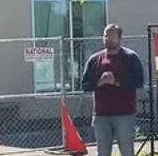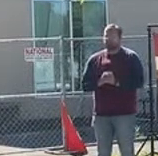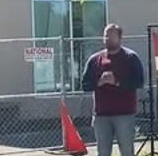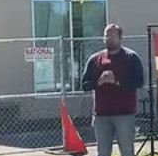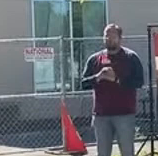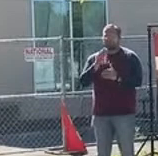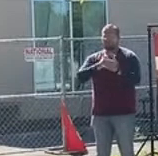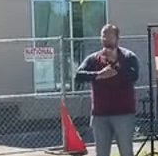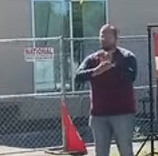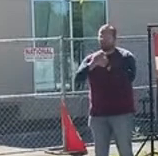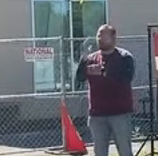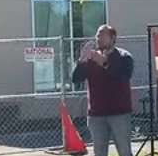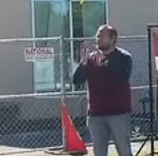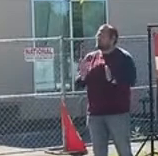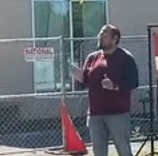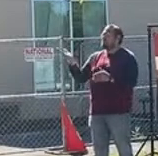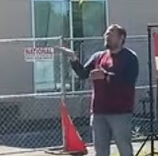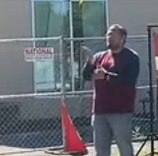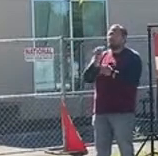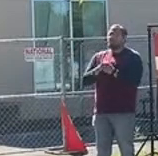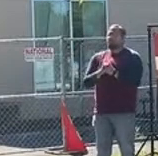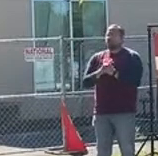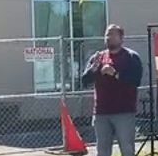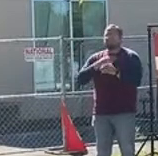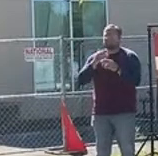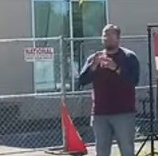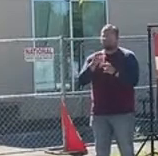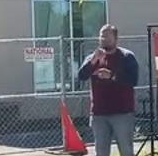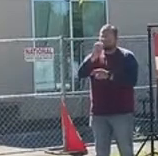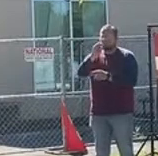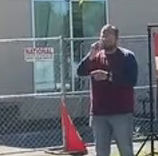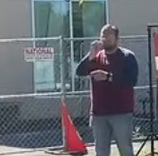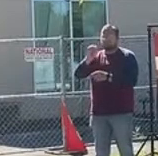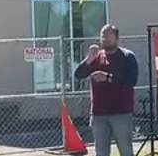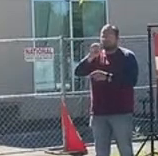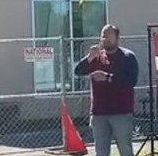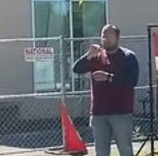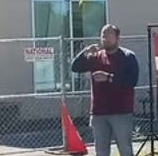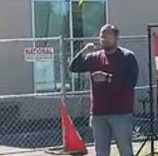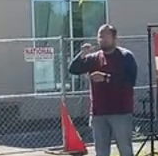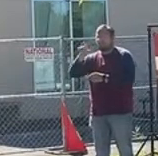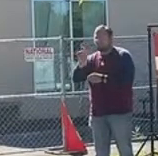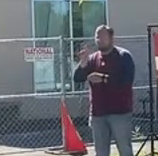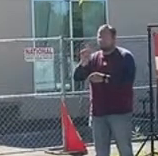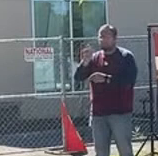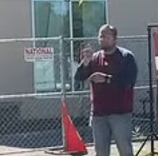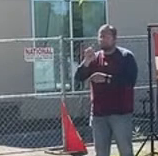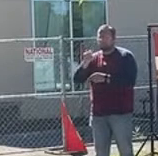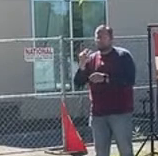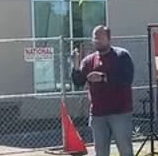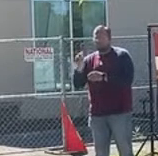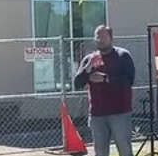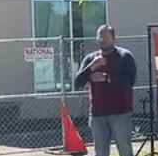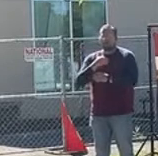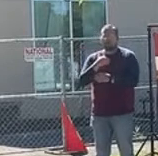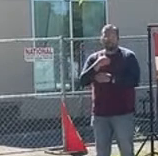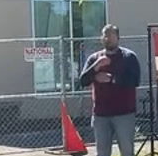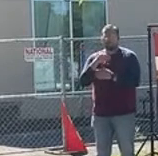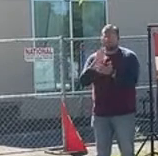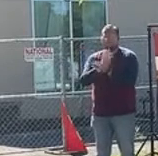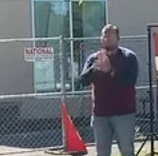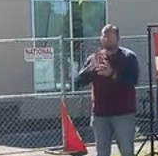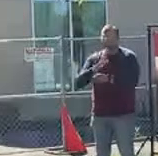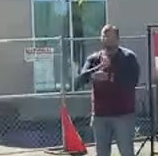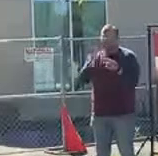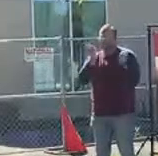Hey, good morning, neighbors. My name is Jesse Lippo-Pion III, and I am the school board